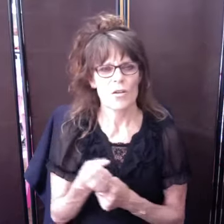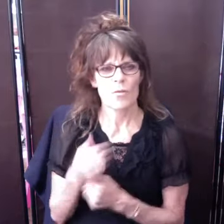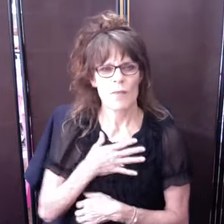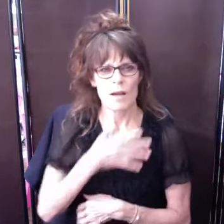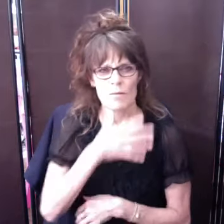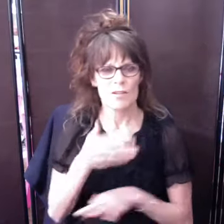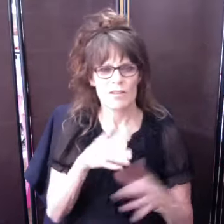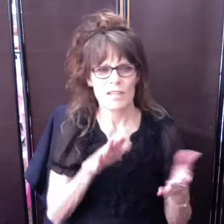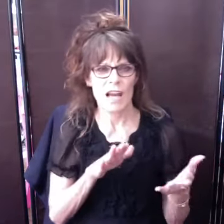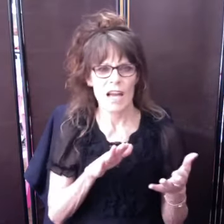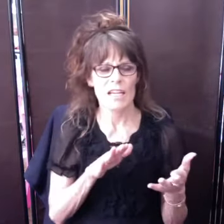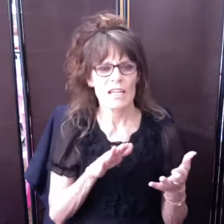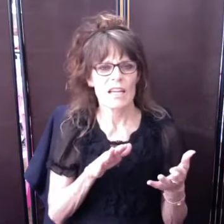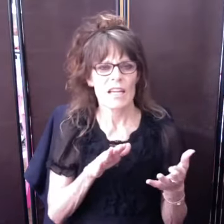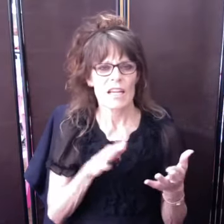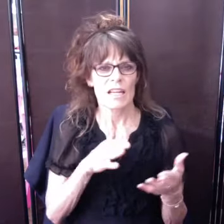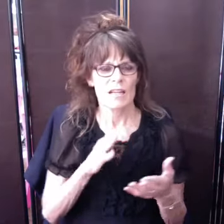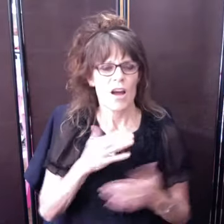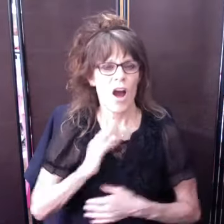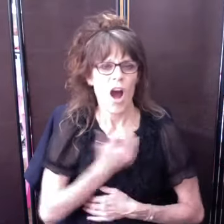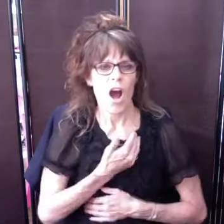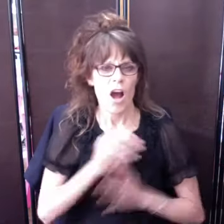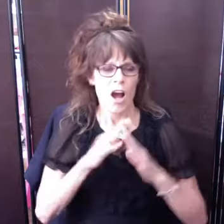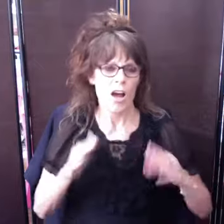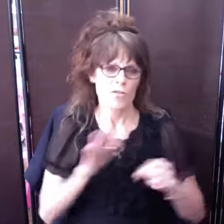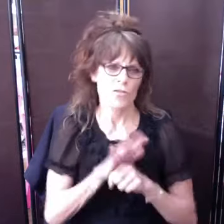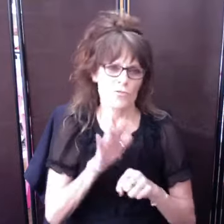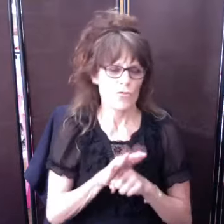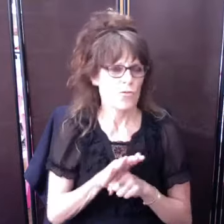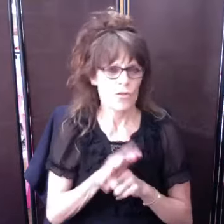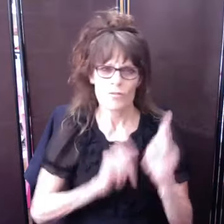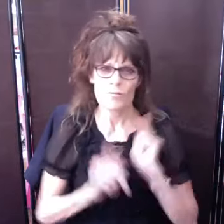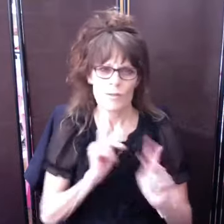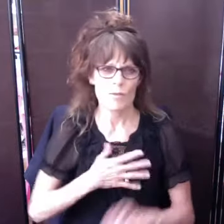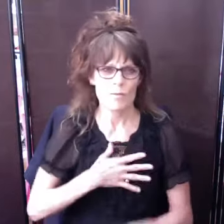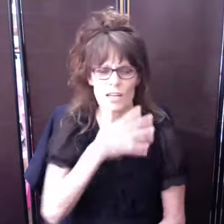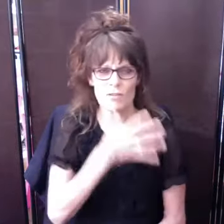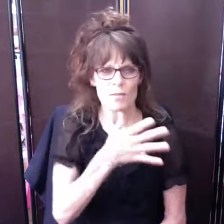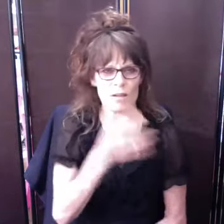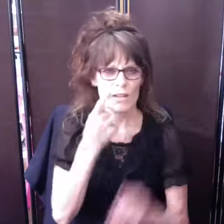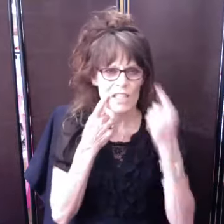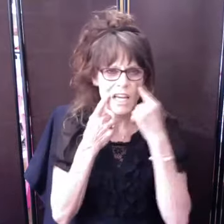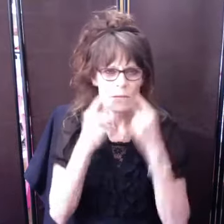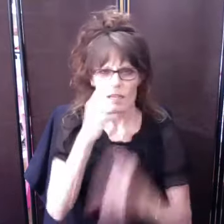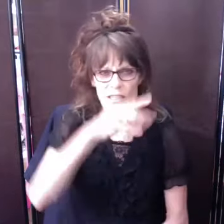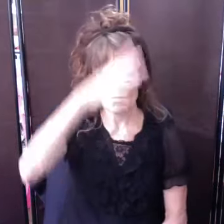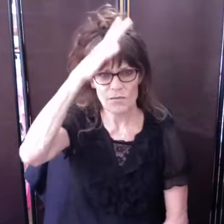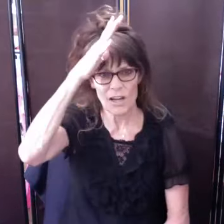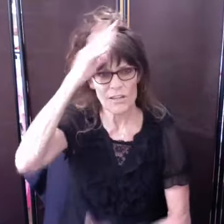full of people. And my grandmother cried so hard she couldn't talk. And my stepfather committed suicide in the living room of that ranch house, her only